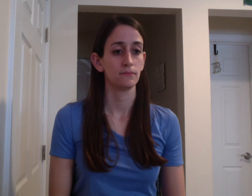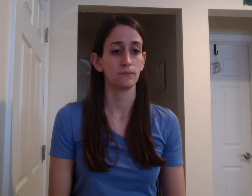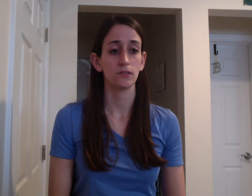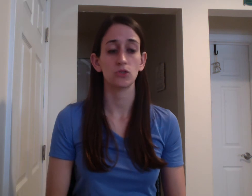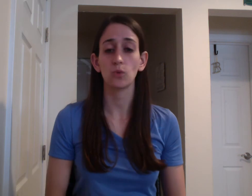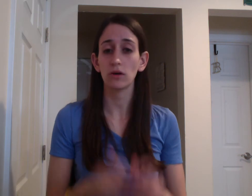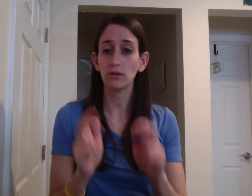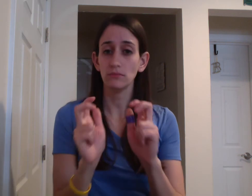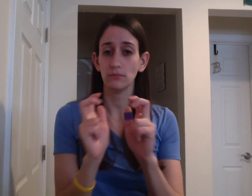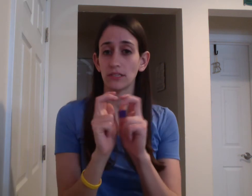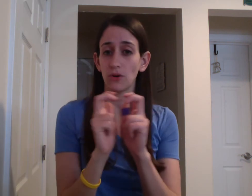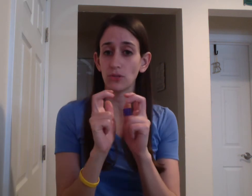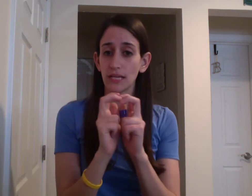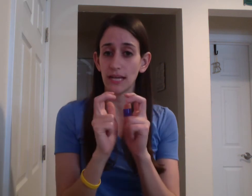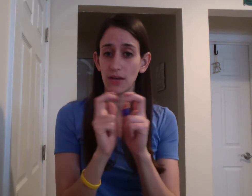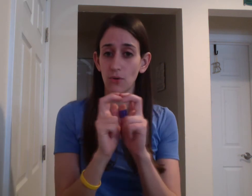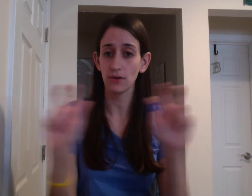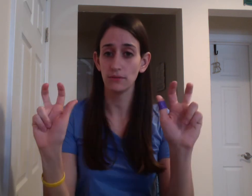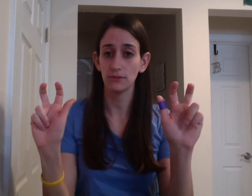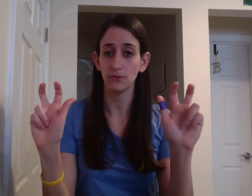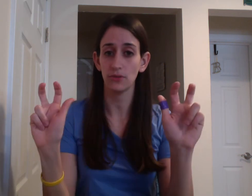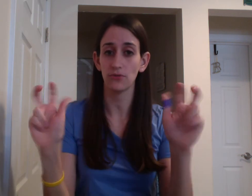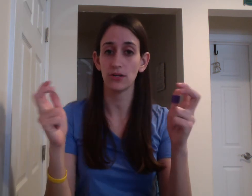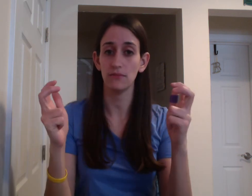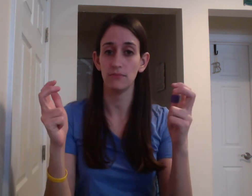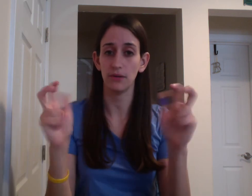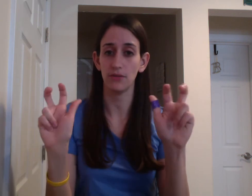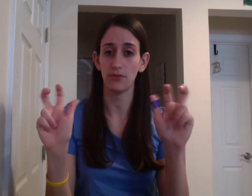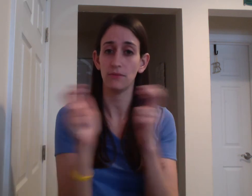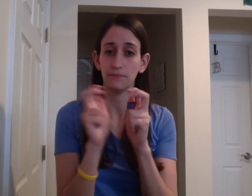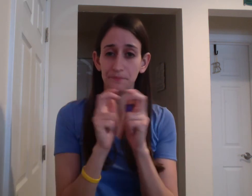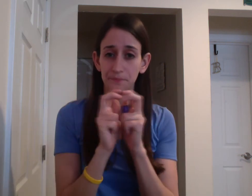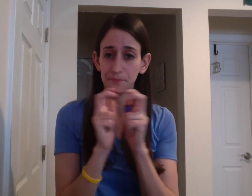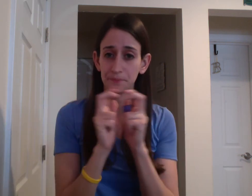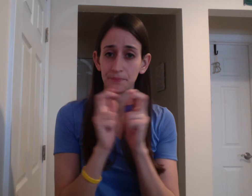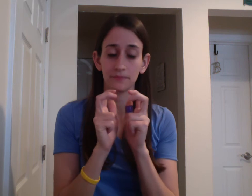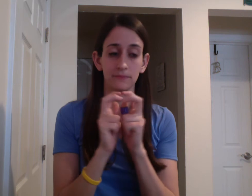A squirrel, like they're holding an acorn, so with a three, bent three.